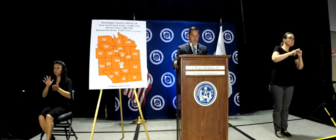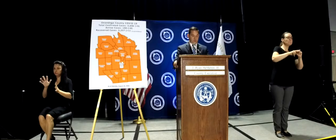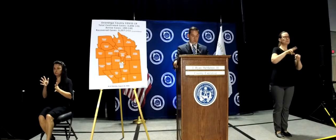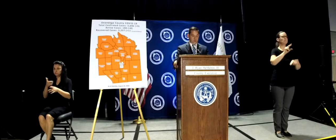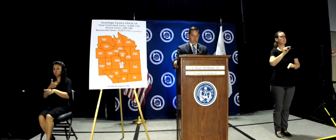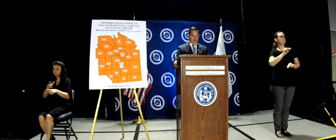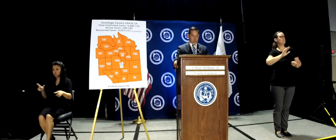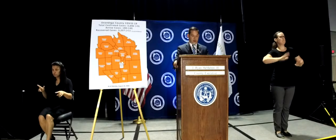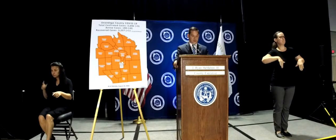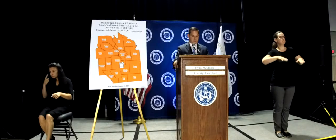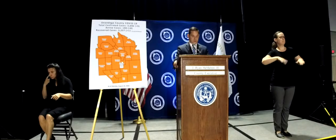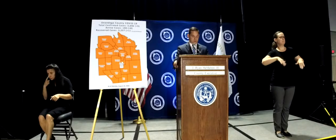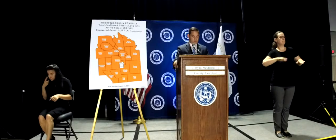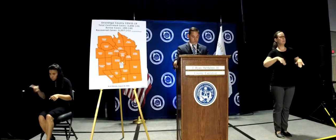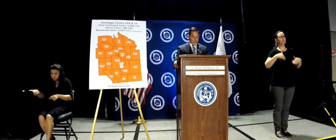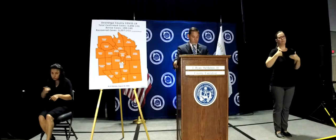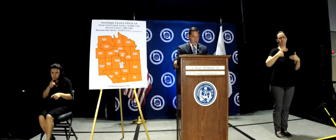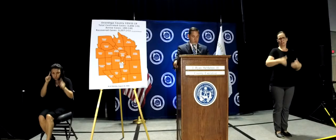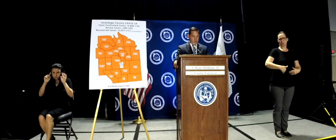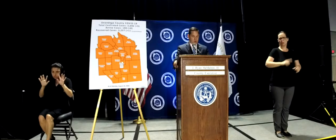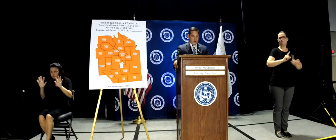in the community, with best practices.